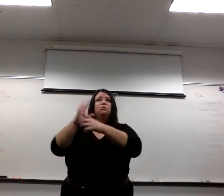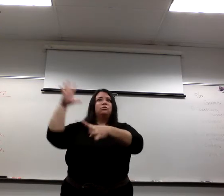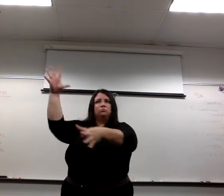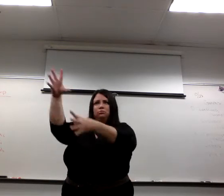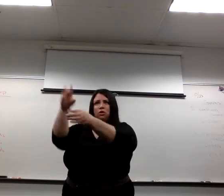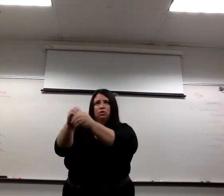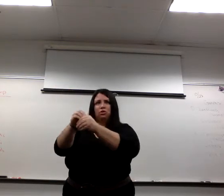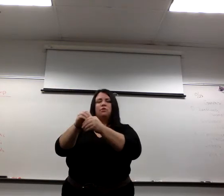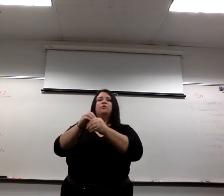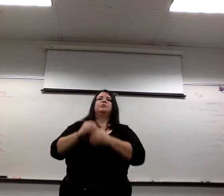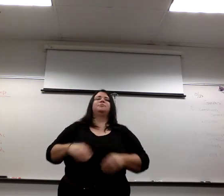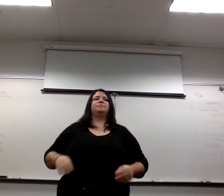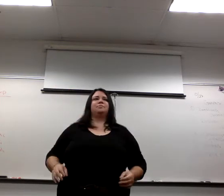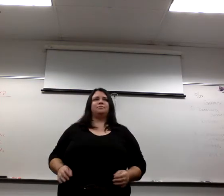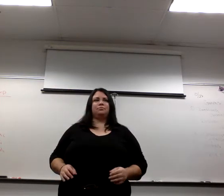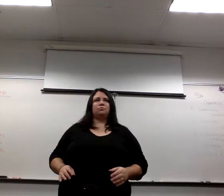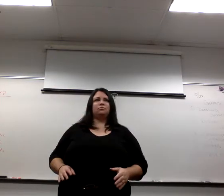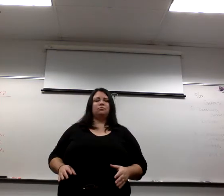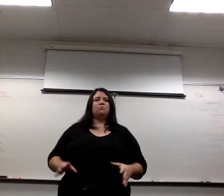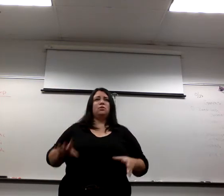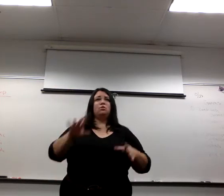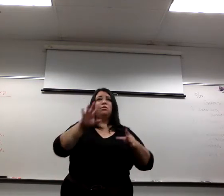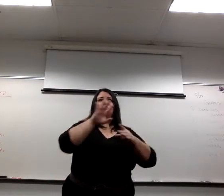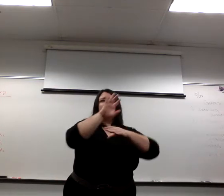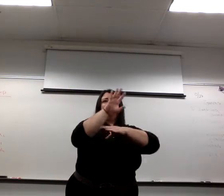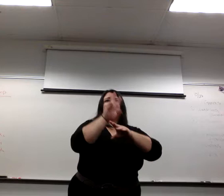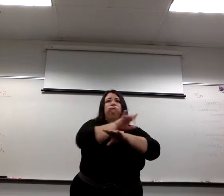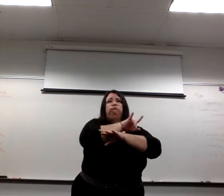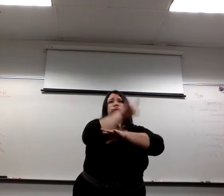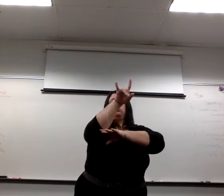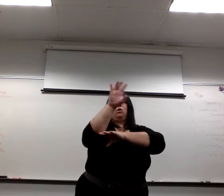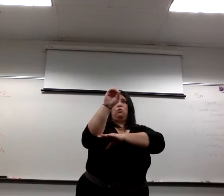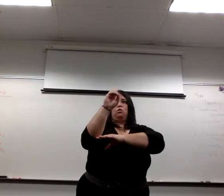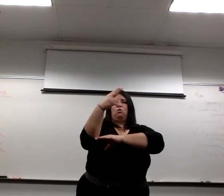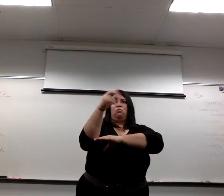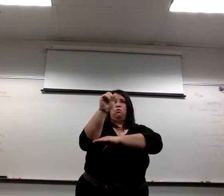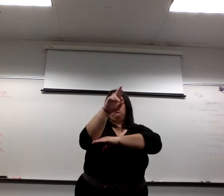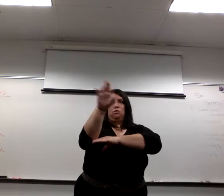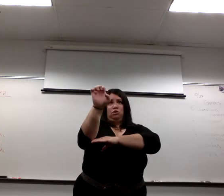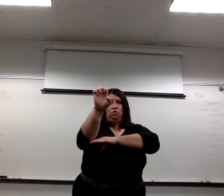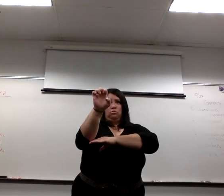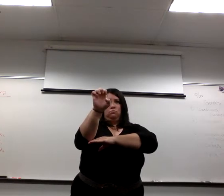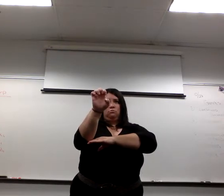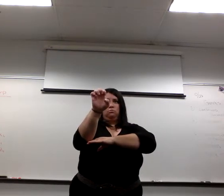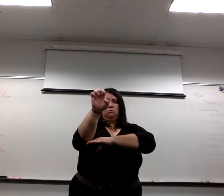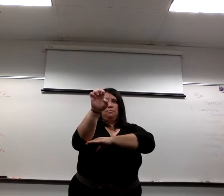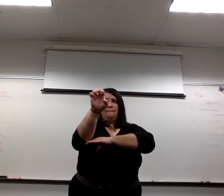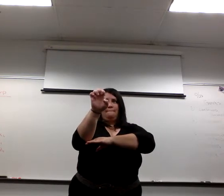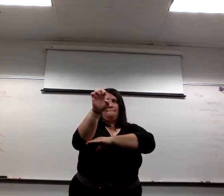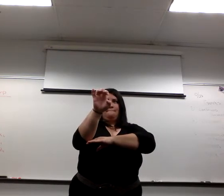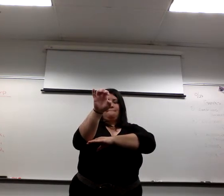And we left out of O'Hare. From there we went to, I believe it was New